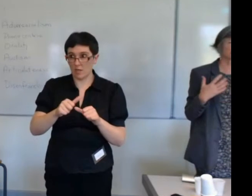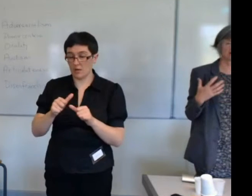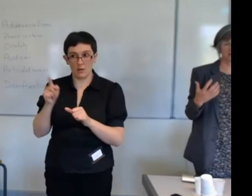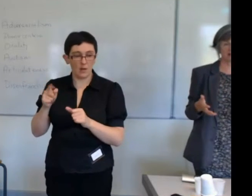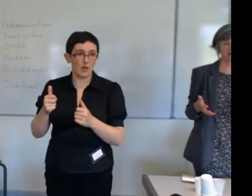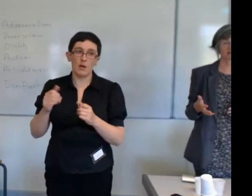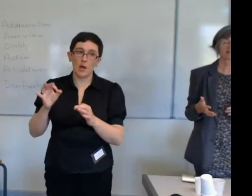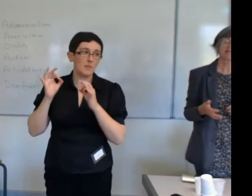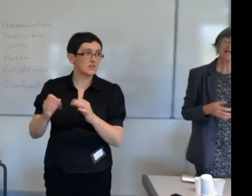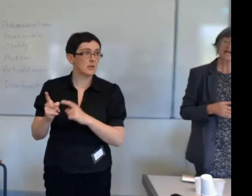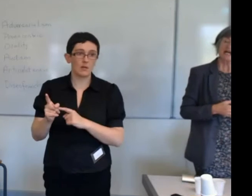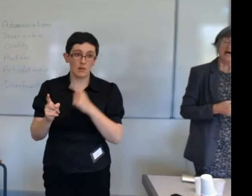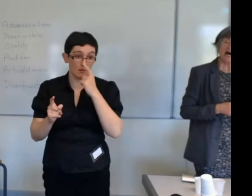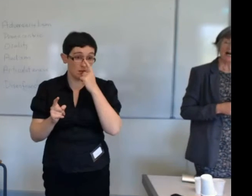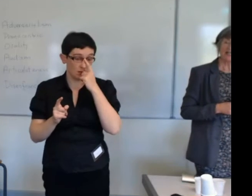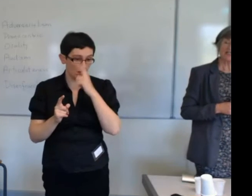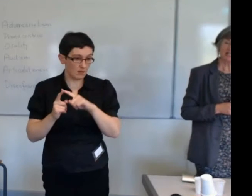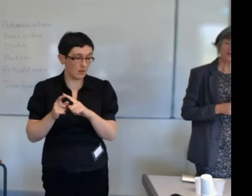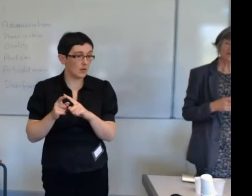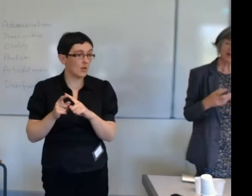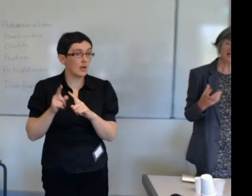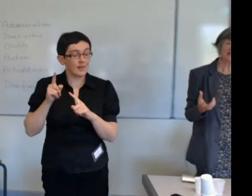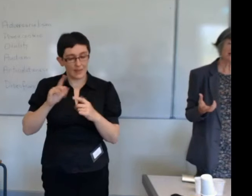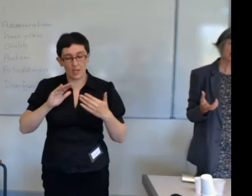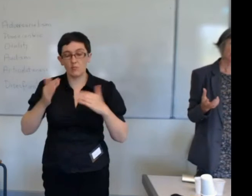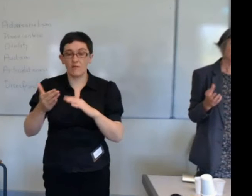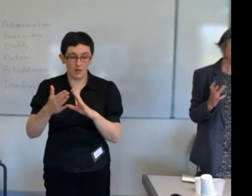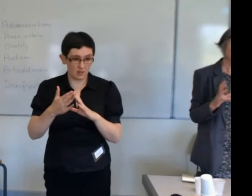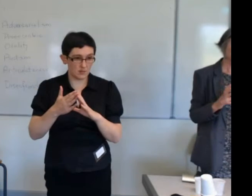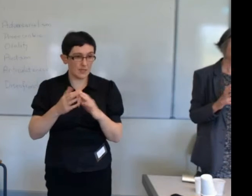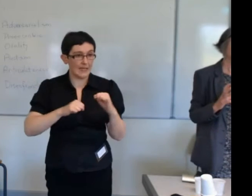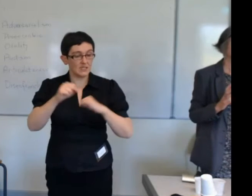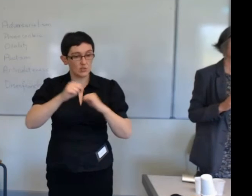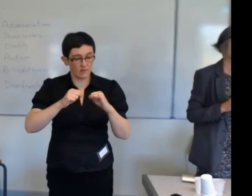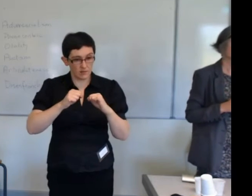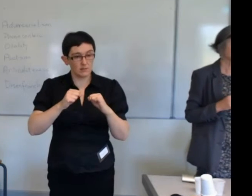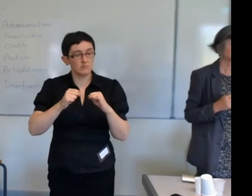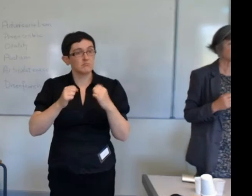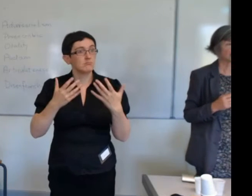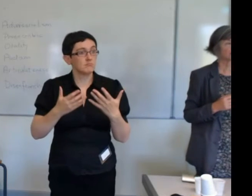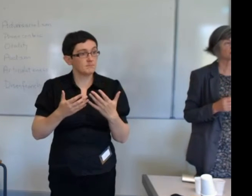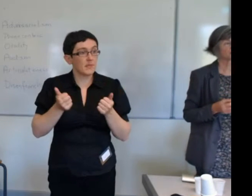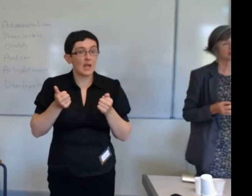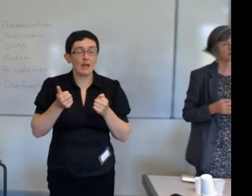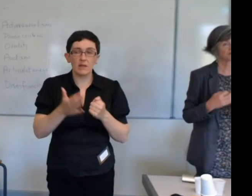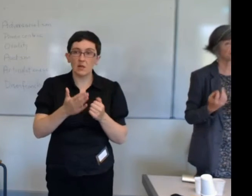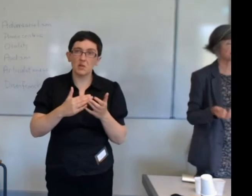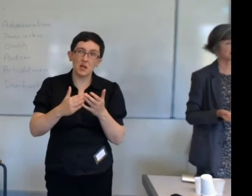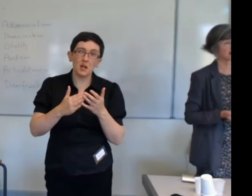absolutely amazing. And it provides a service that is available within about 15